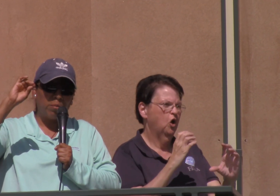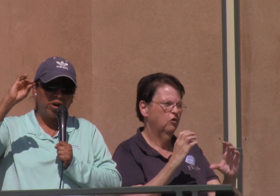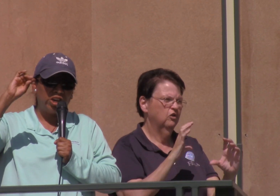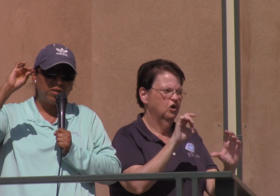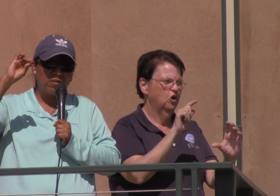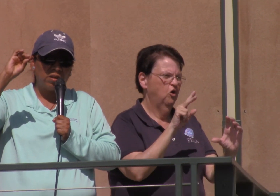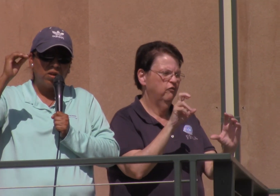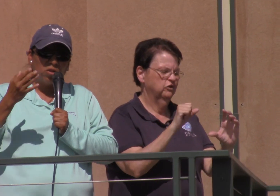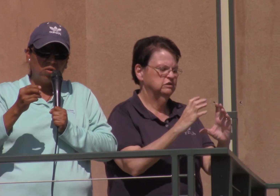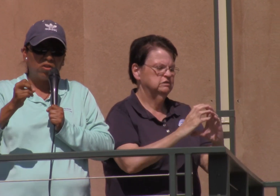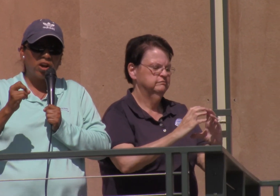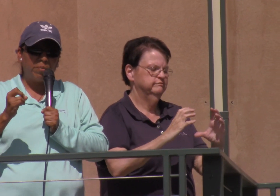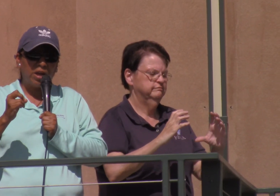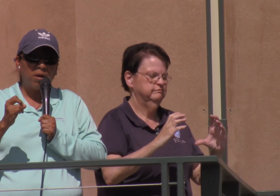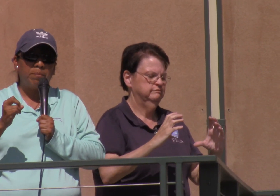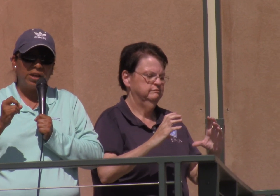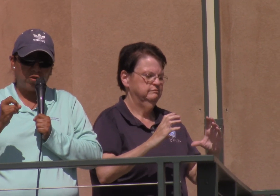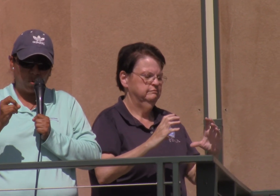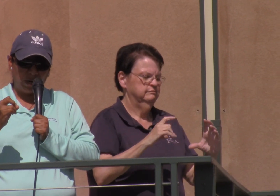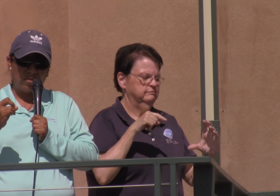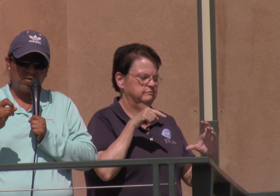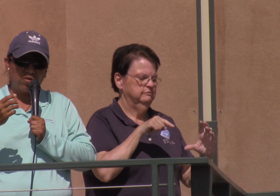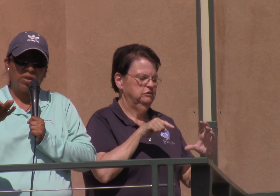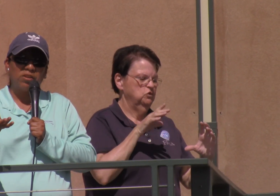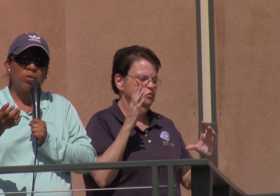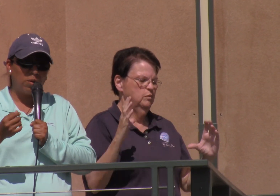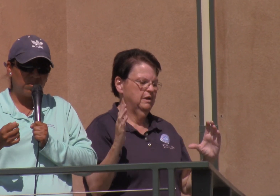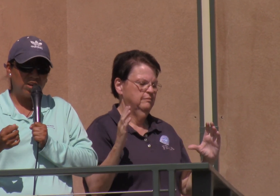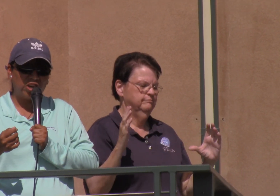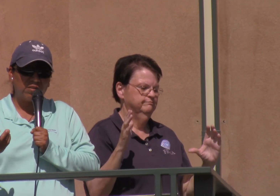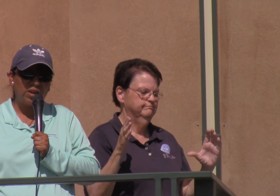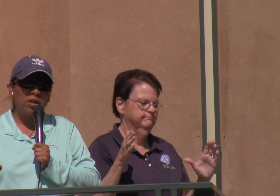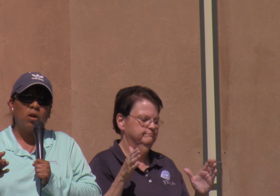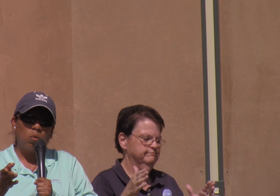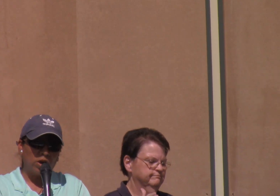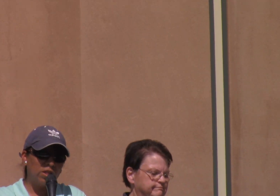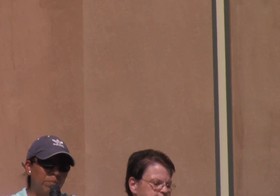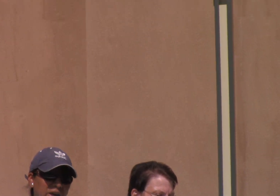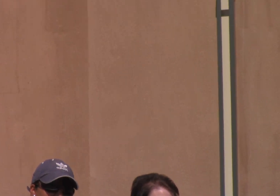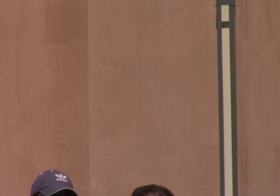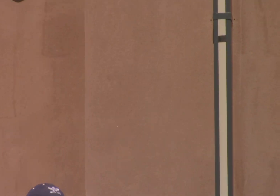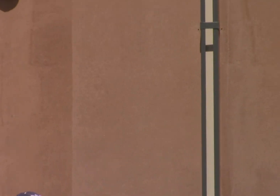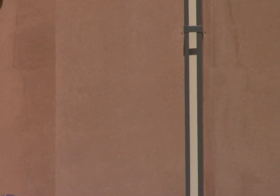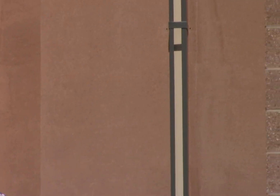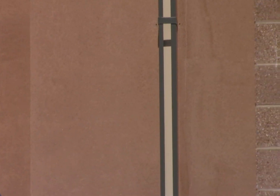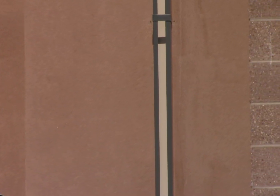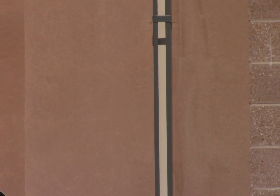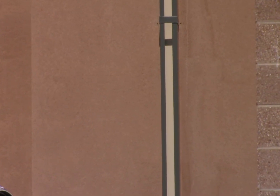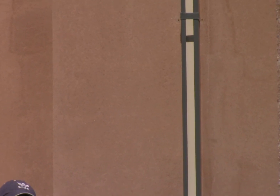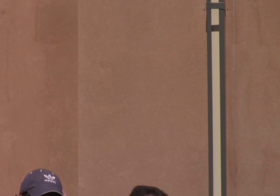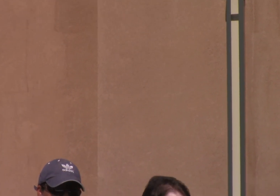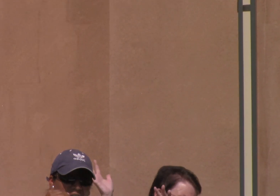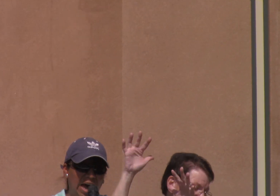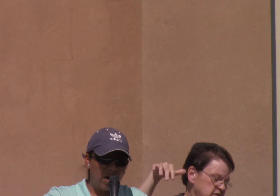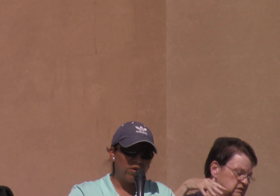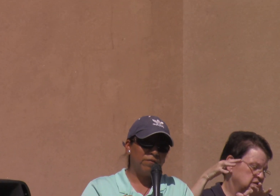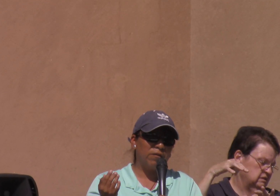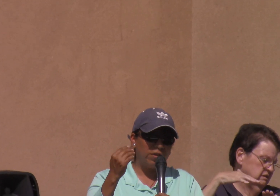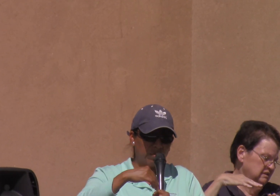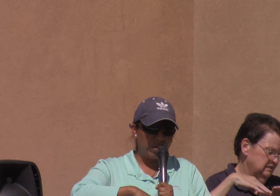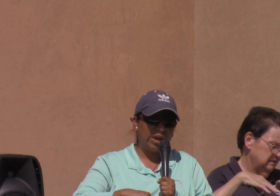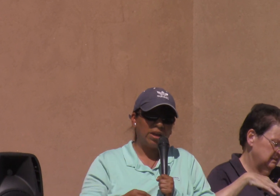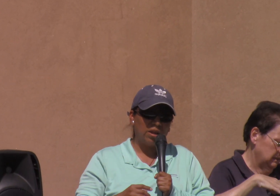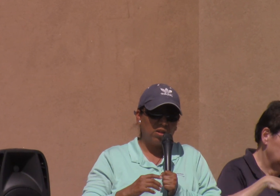and small bridges. Those are going to become pinch points. So that's where I was suggesting. One of the biggest things is get some of that debris out